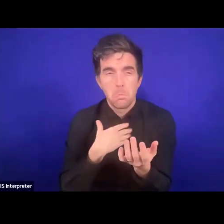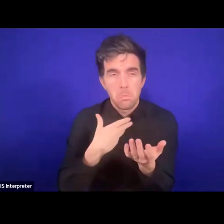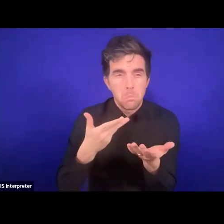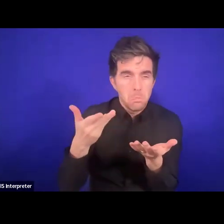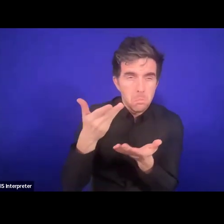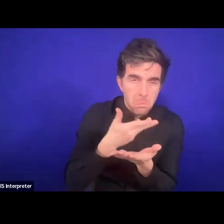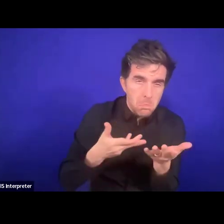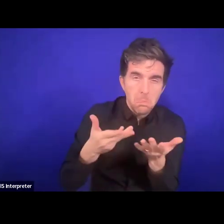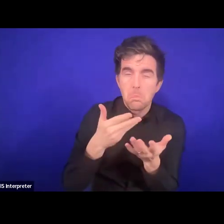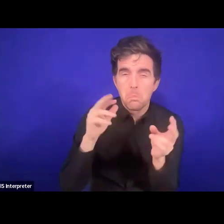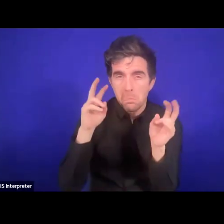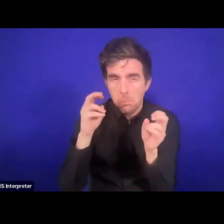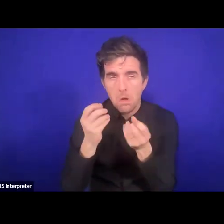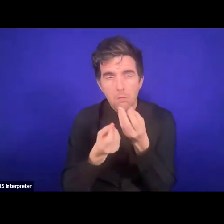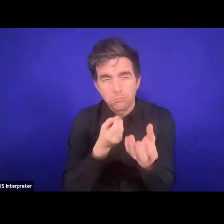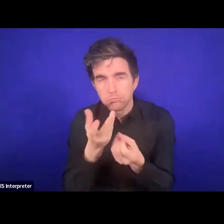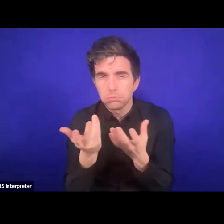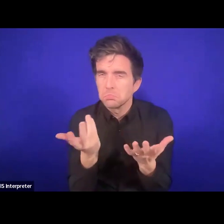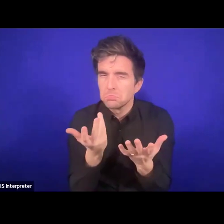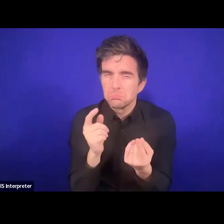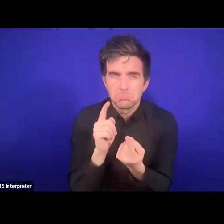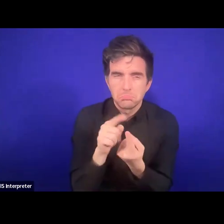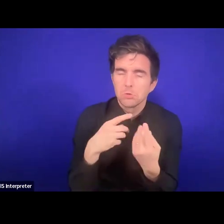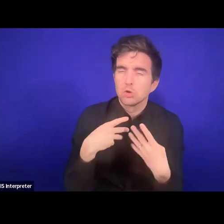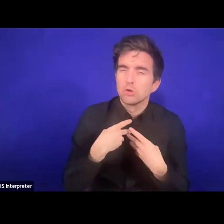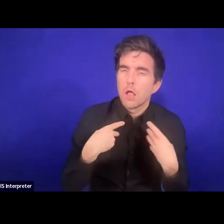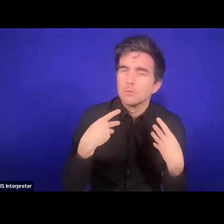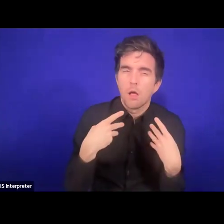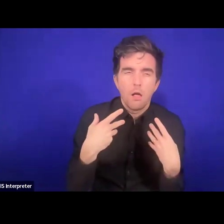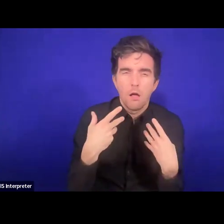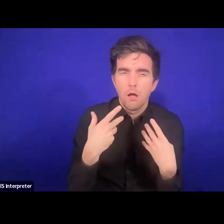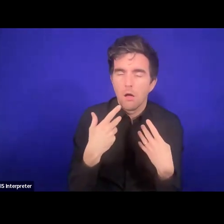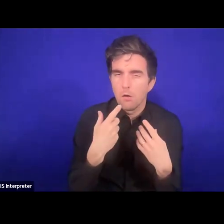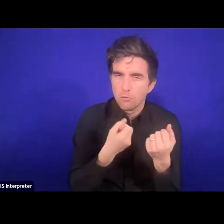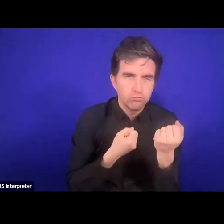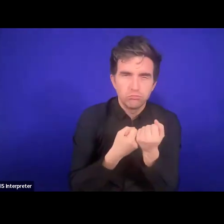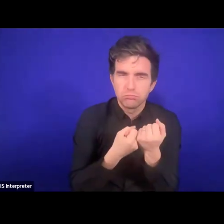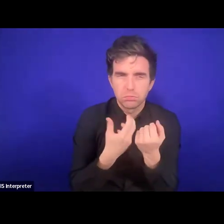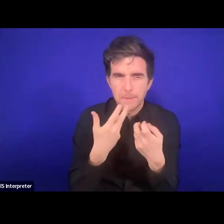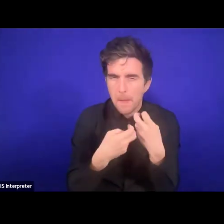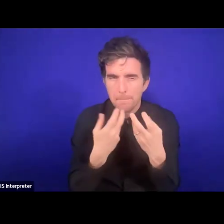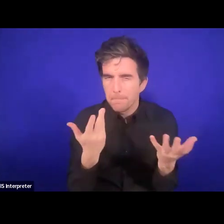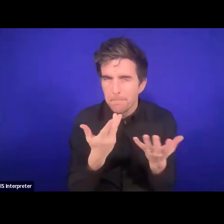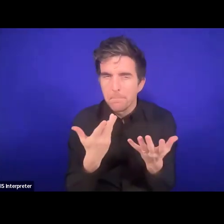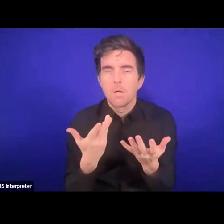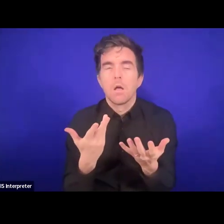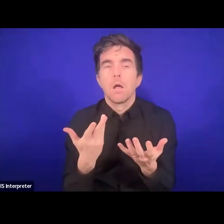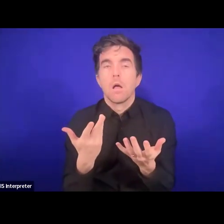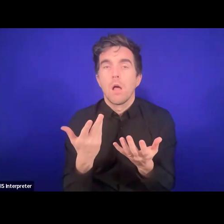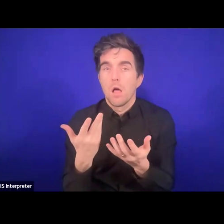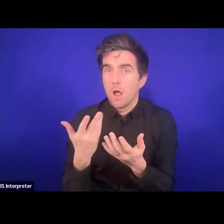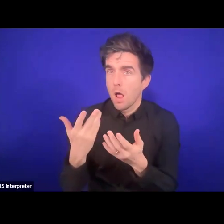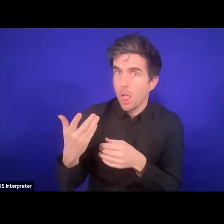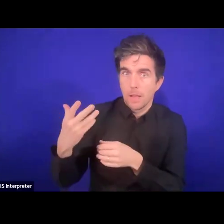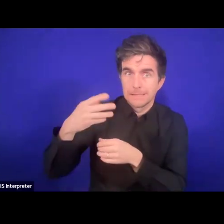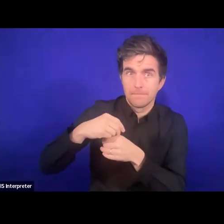of opportunity and a key challenge in relation to the findings that the speakers have been presenting on this topic